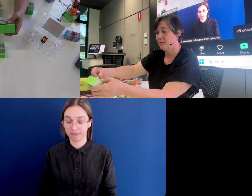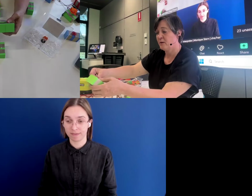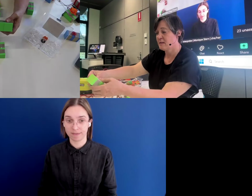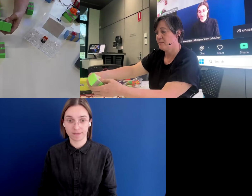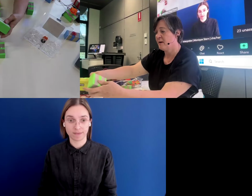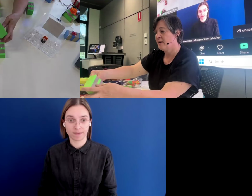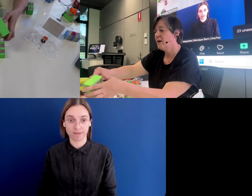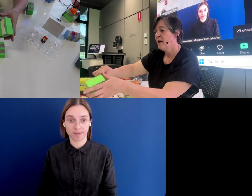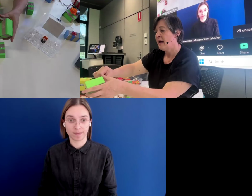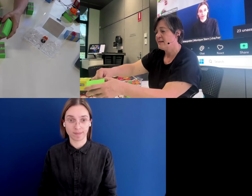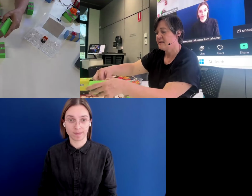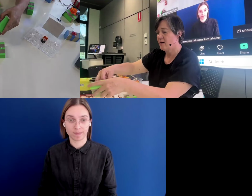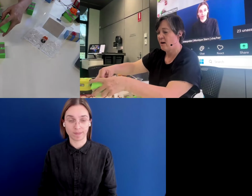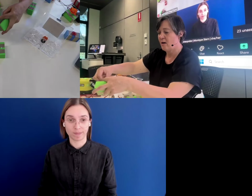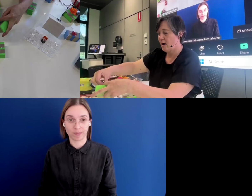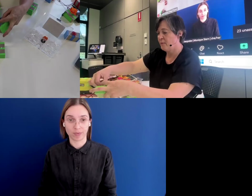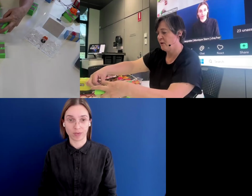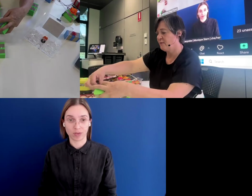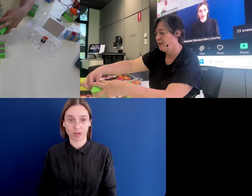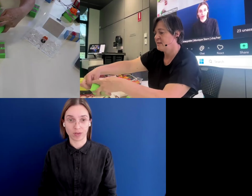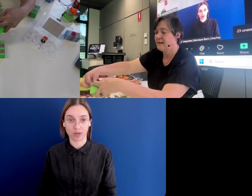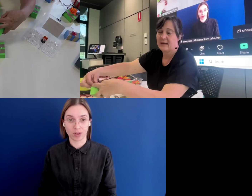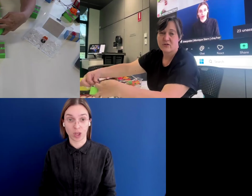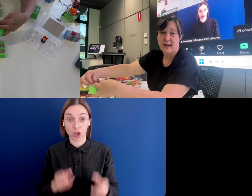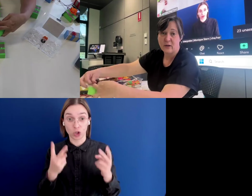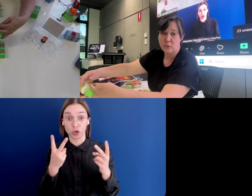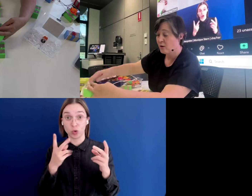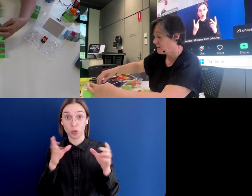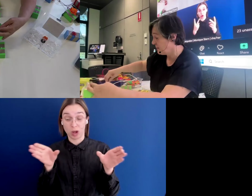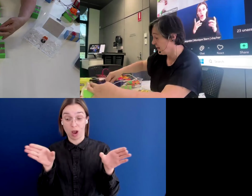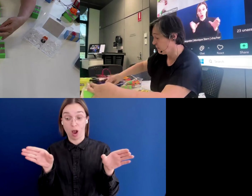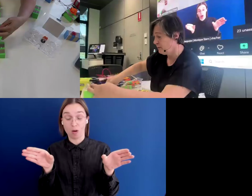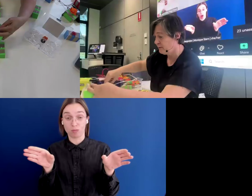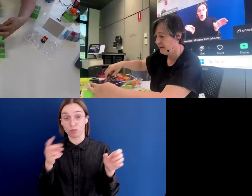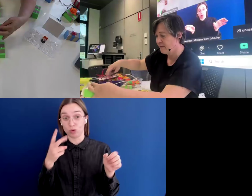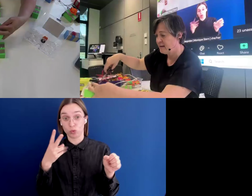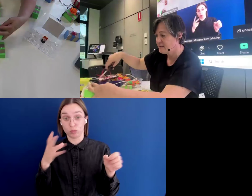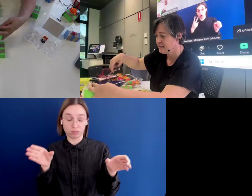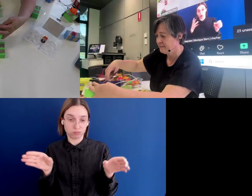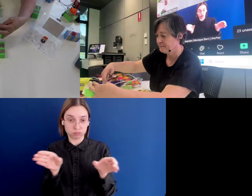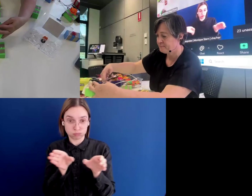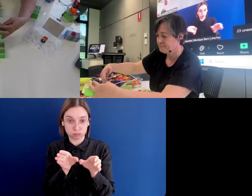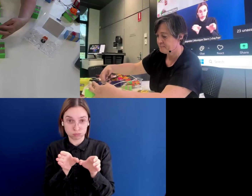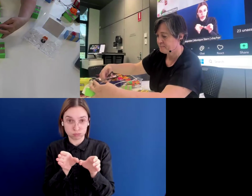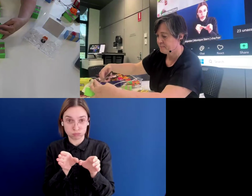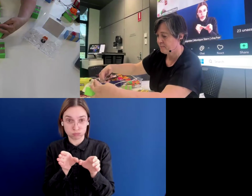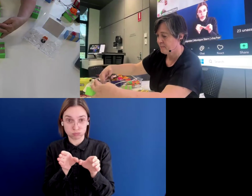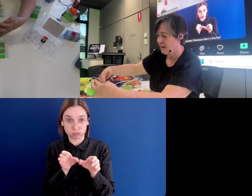Out of 2 blocks combined, as I would often use like a triangle block to make the roof of a house.